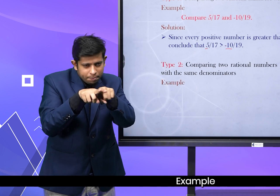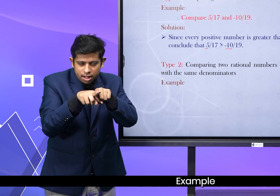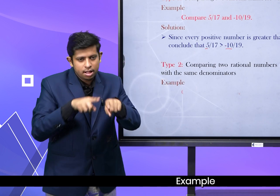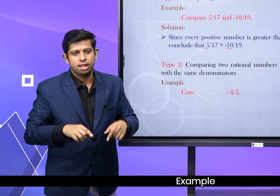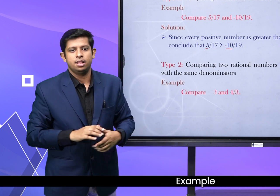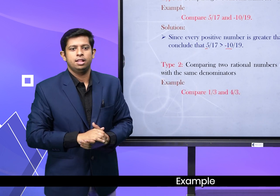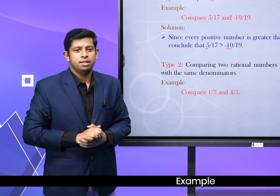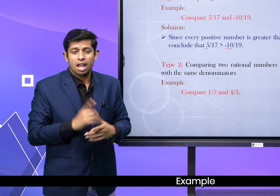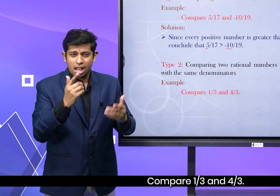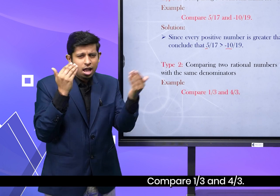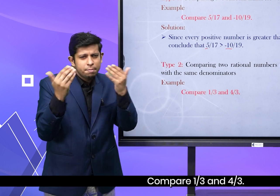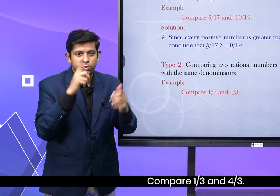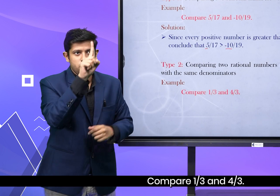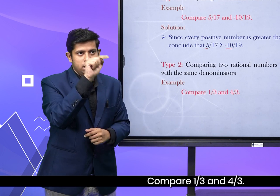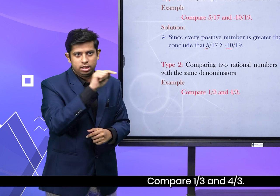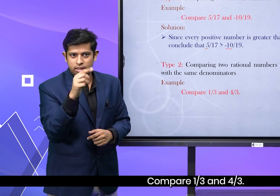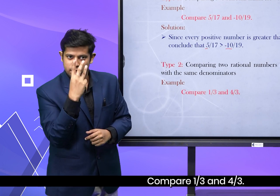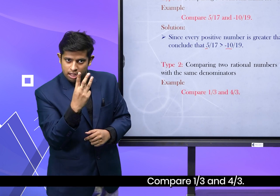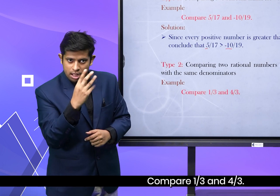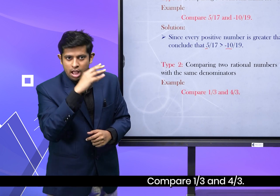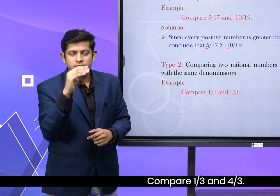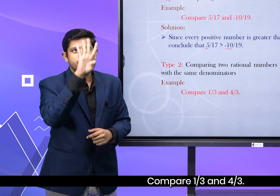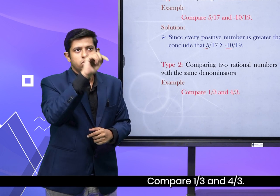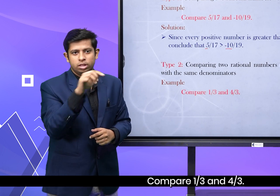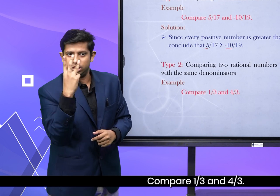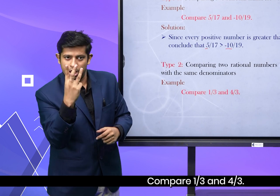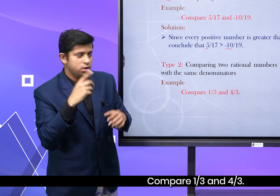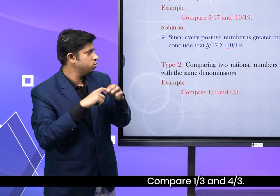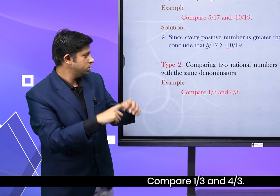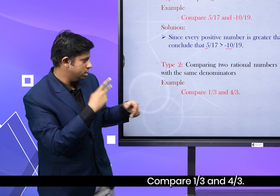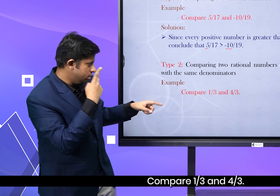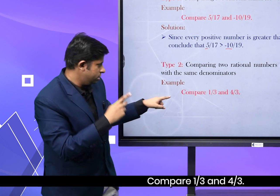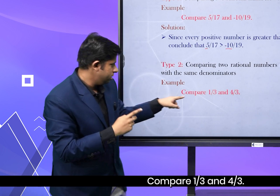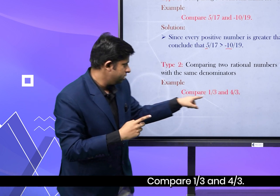Example. Compare 1 by 3 and 4 by 3.